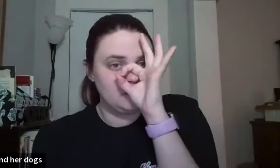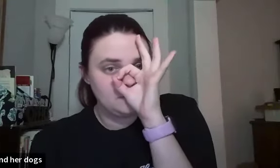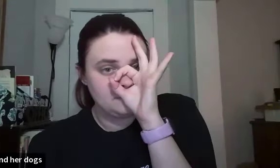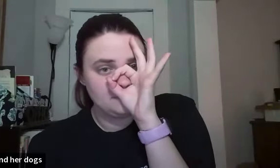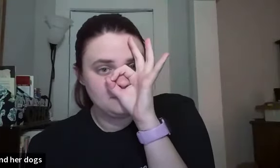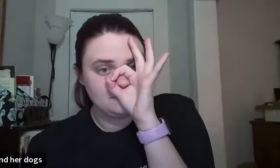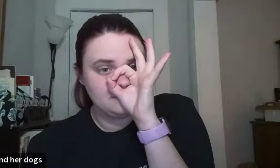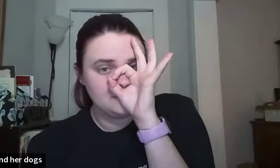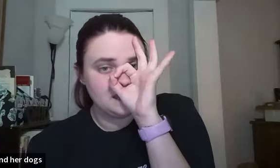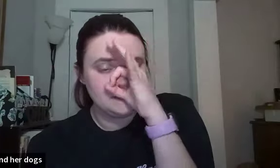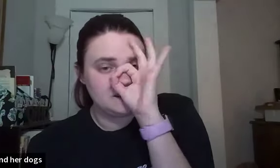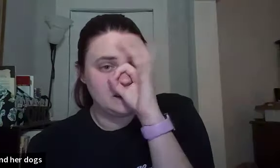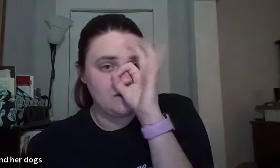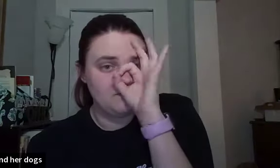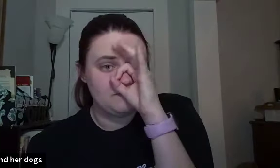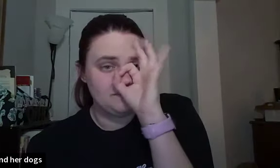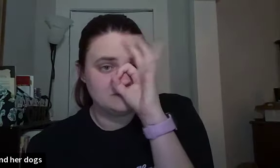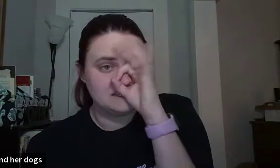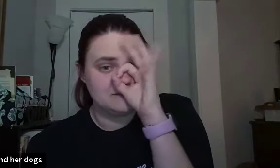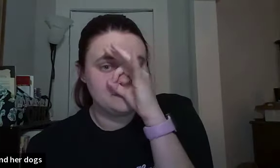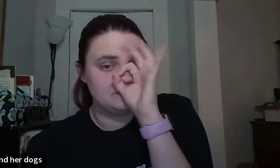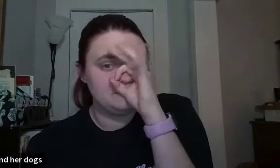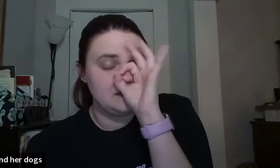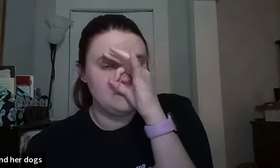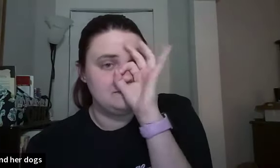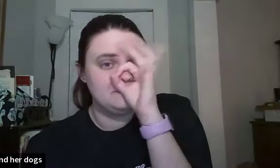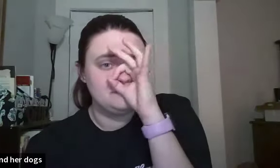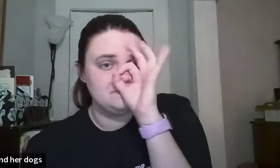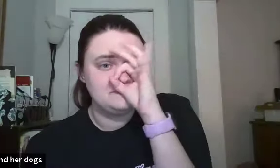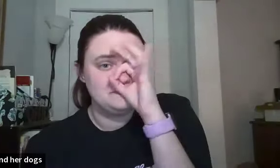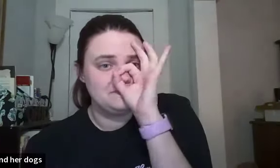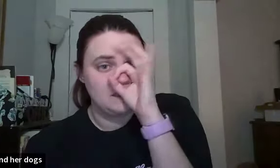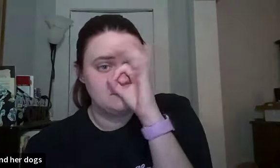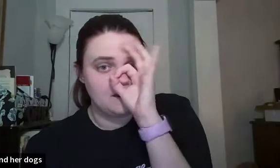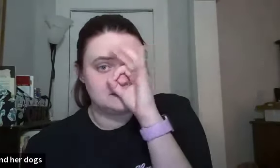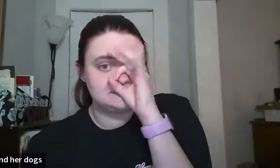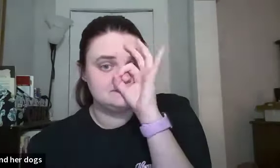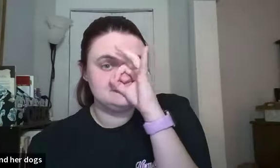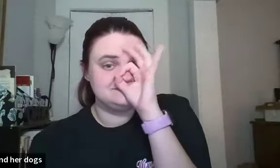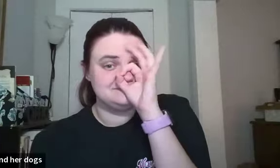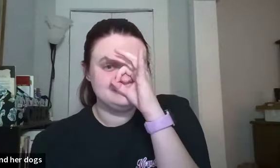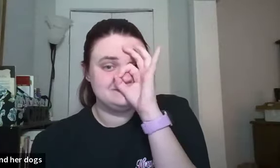here. And you're going to go bouncing it back a bit. Fox.